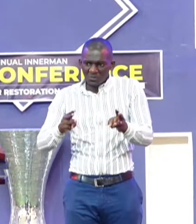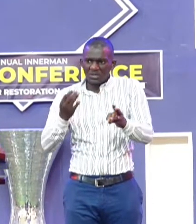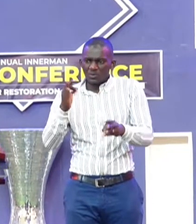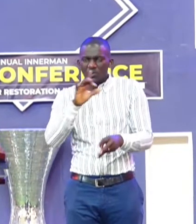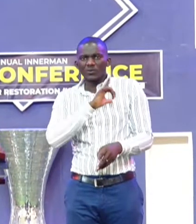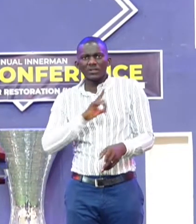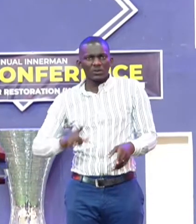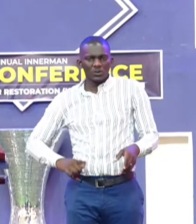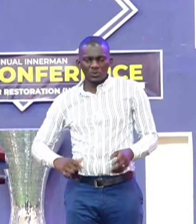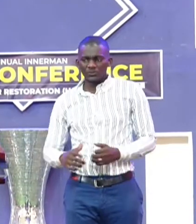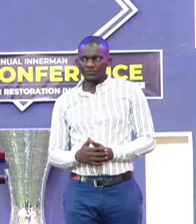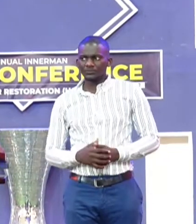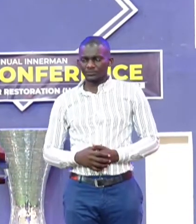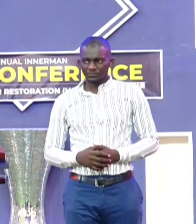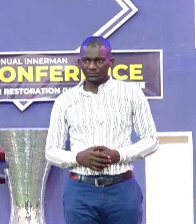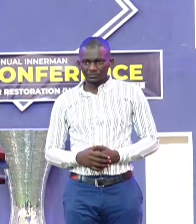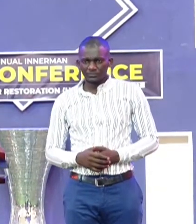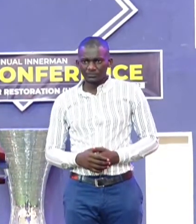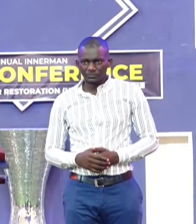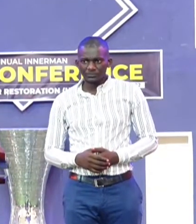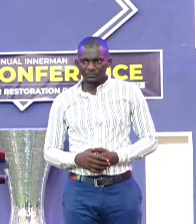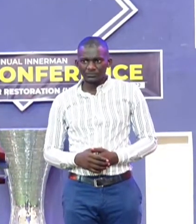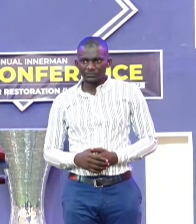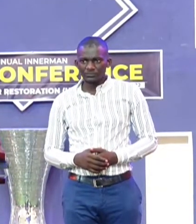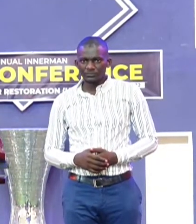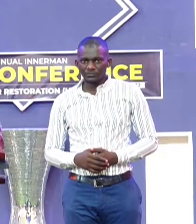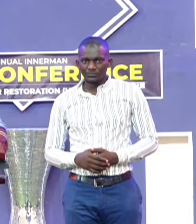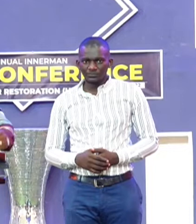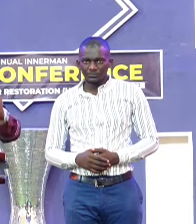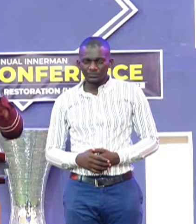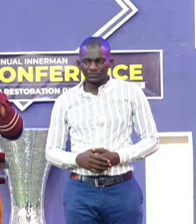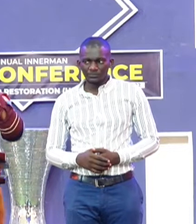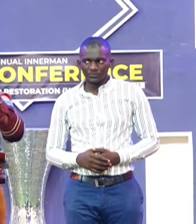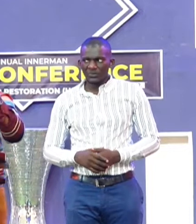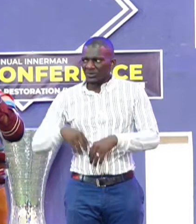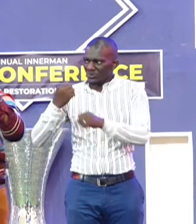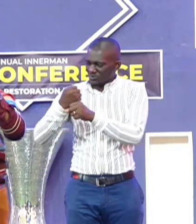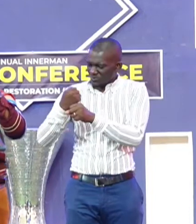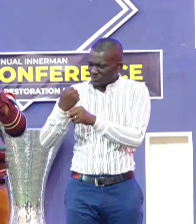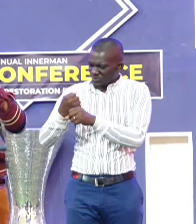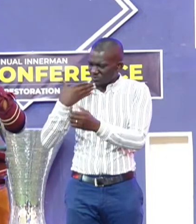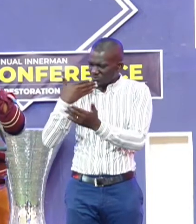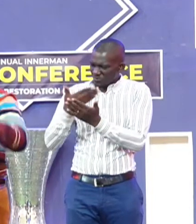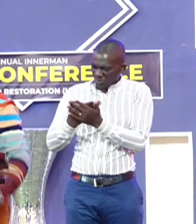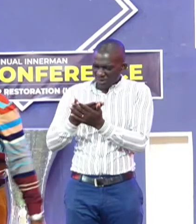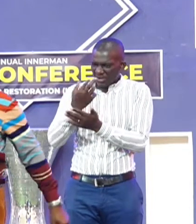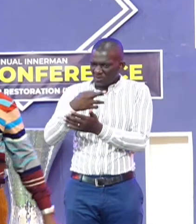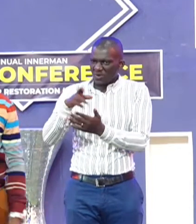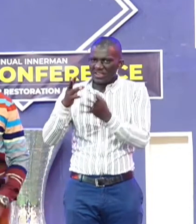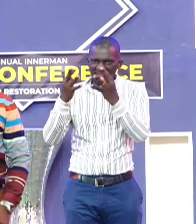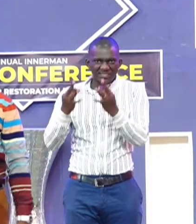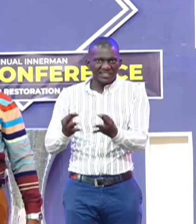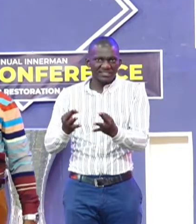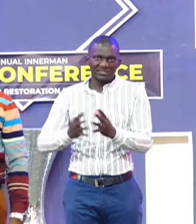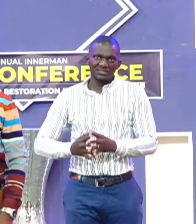so that he will direct his children and his household after him to keep the way of the Lord